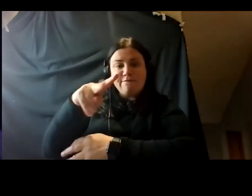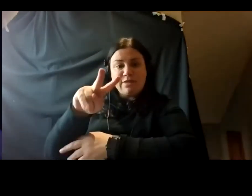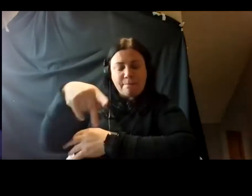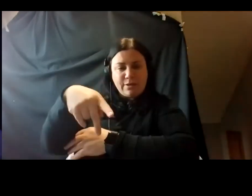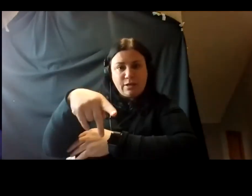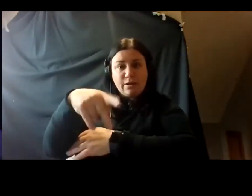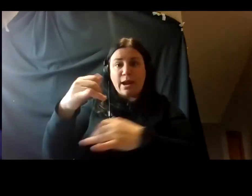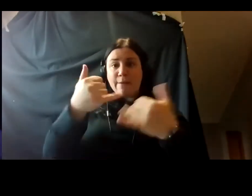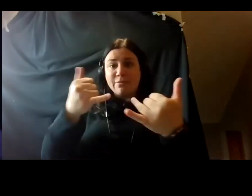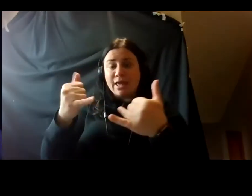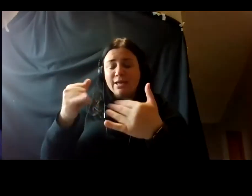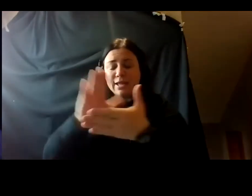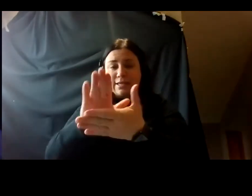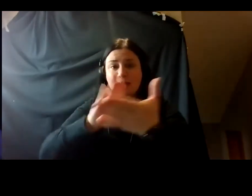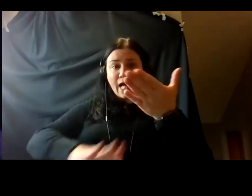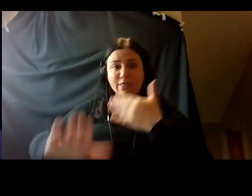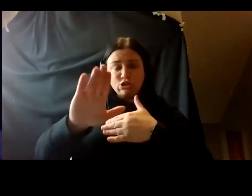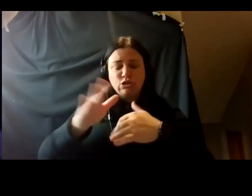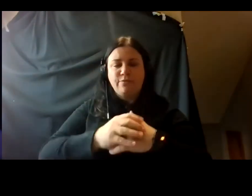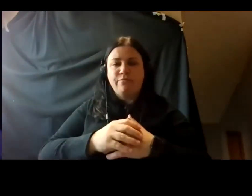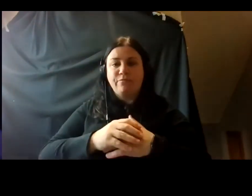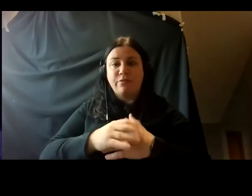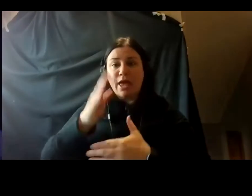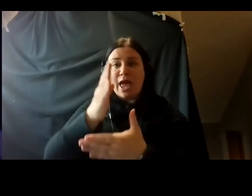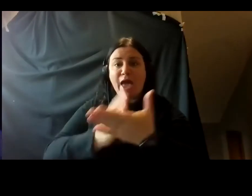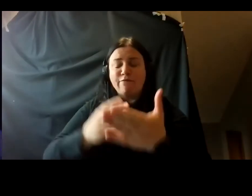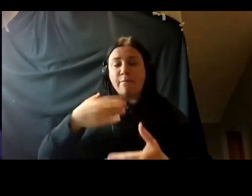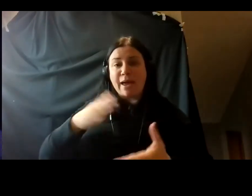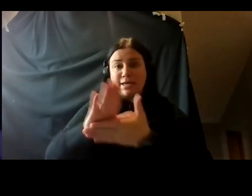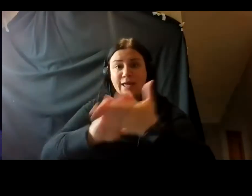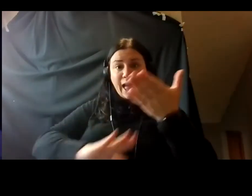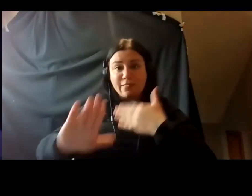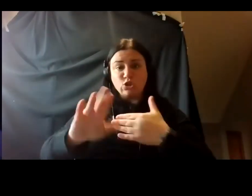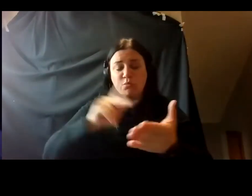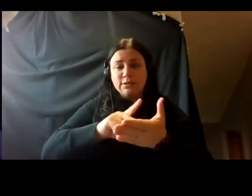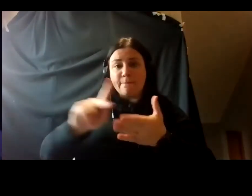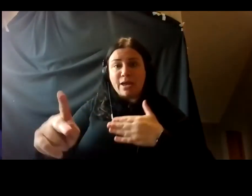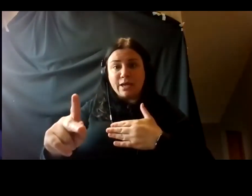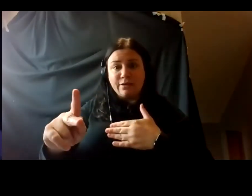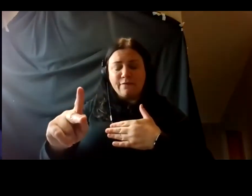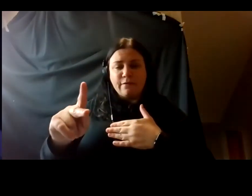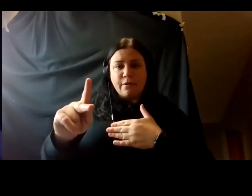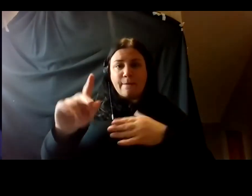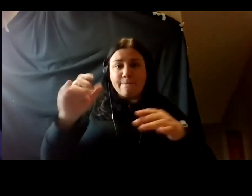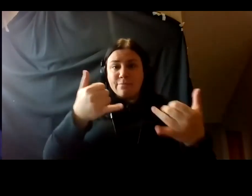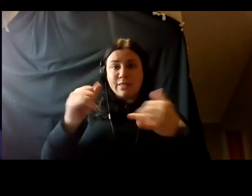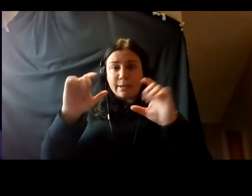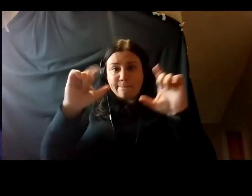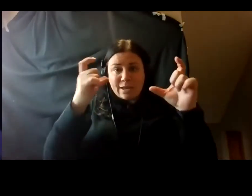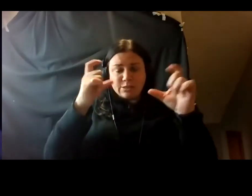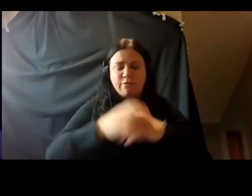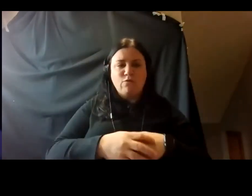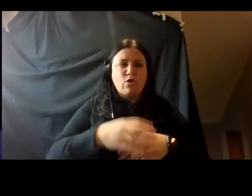college. Half of my college tuition paid the first 2 years, until one day